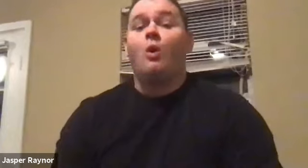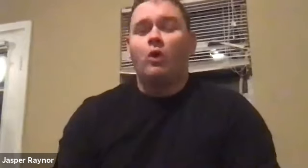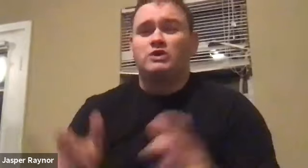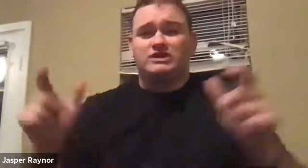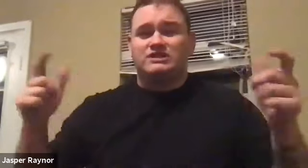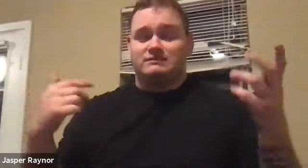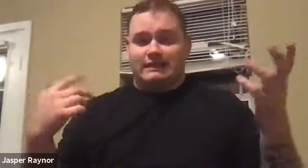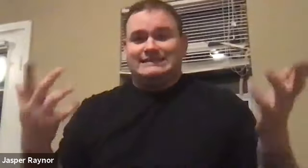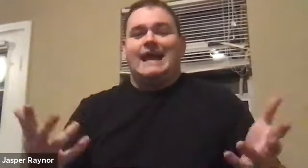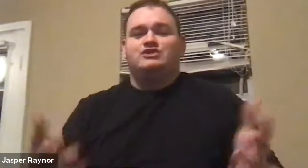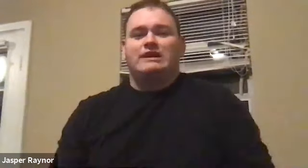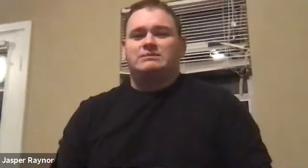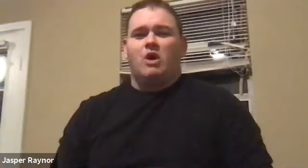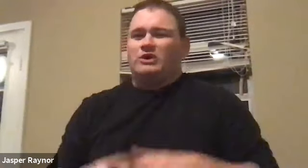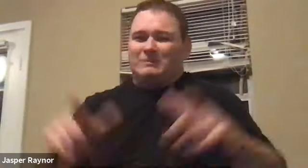Or you can just exaggerate small. You can